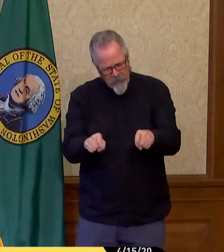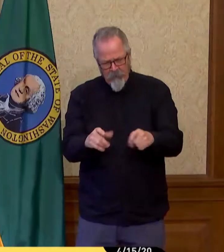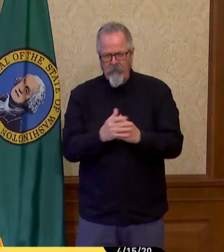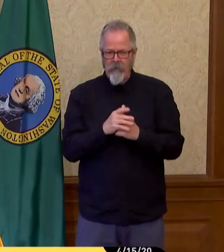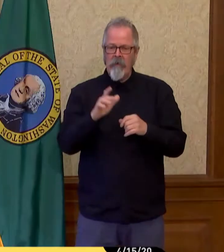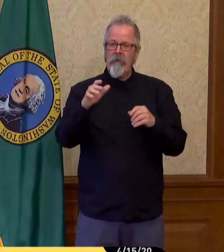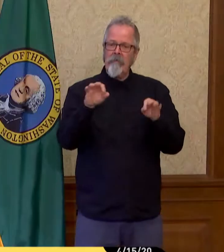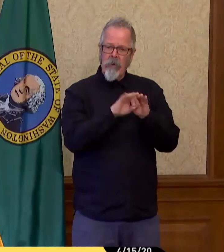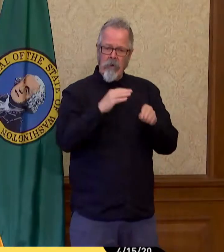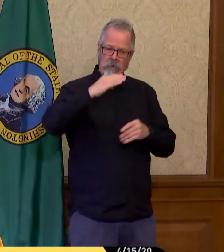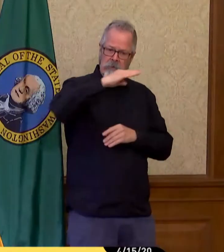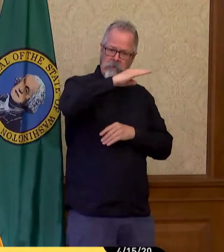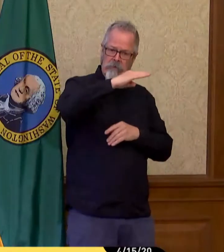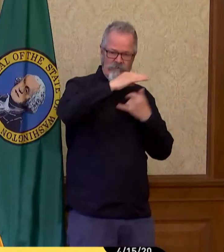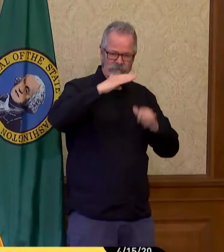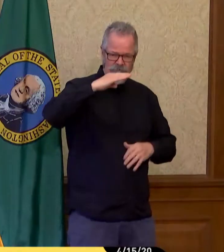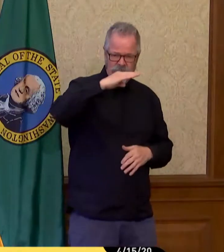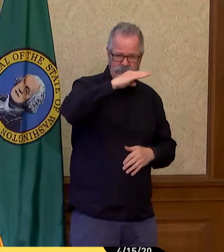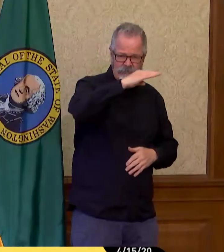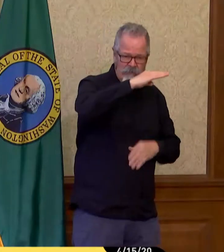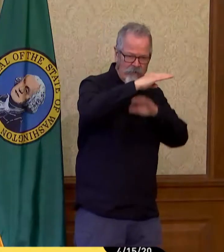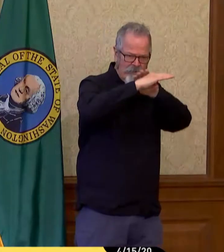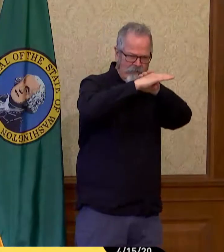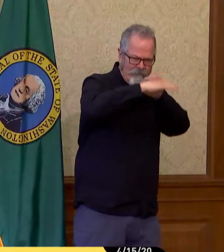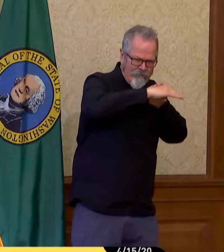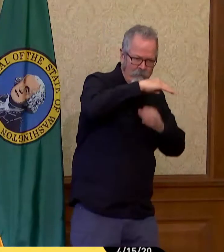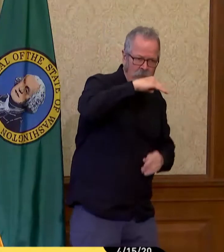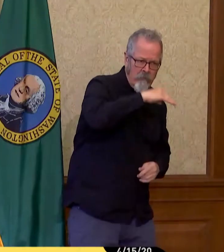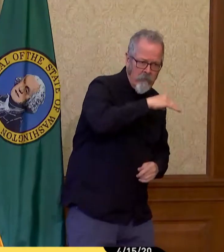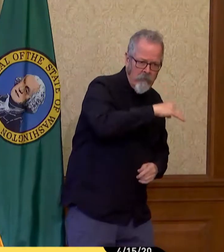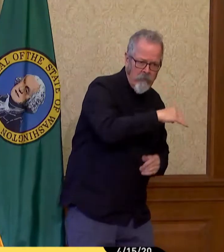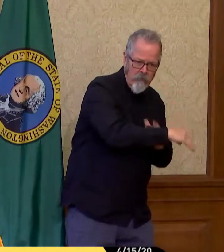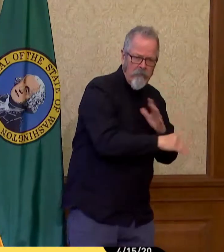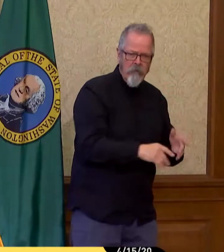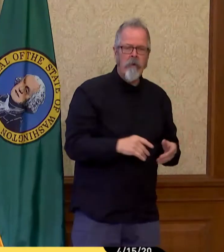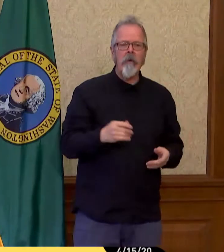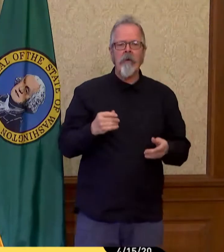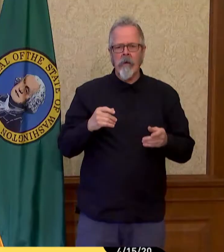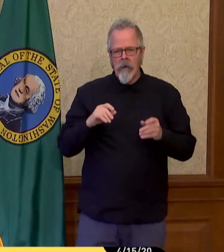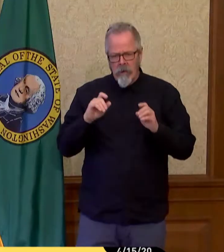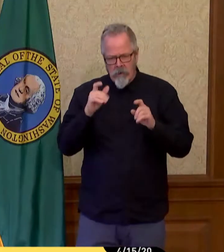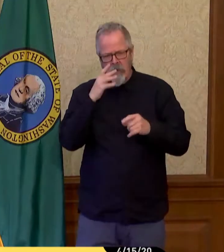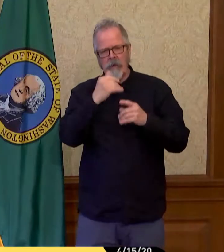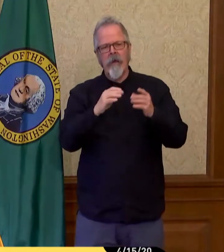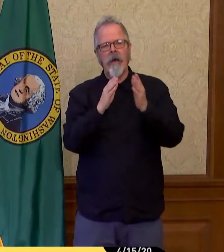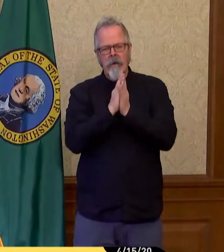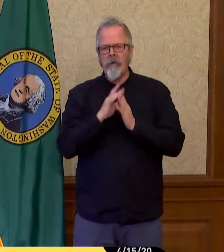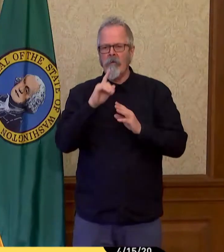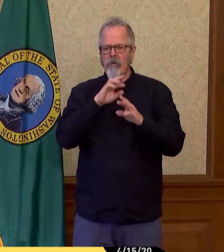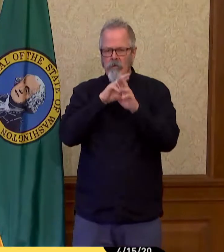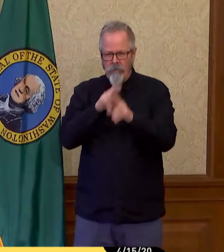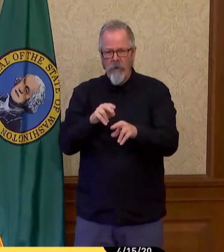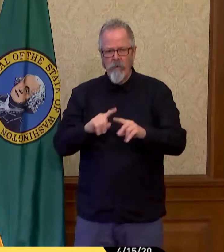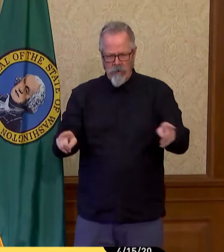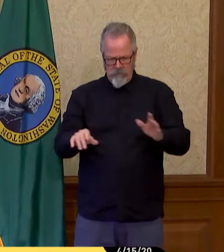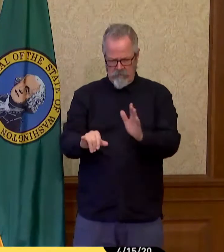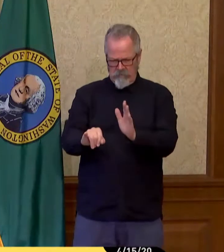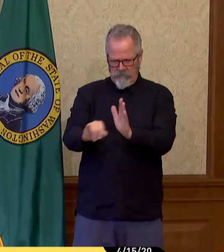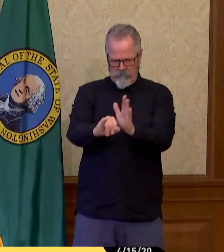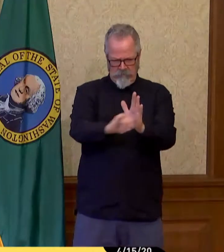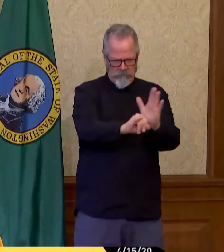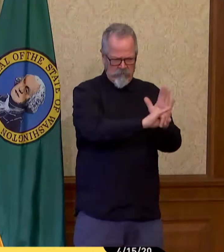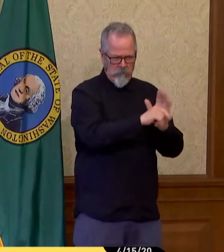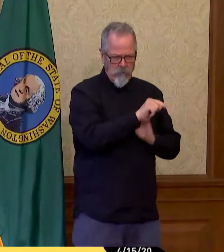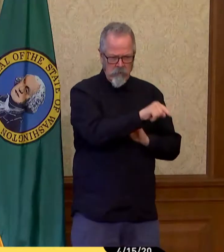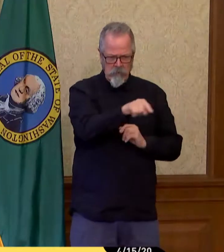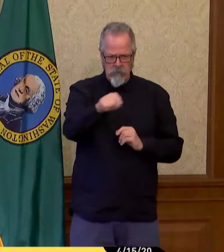have to exist before we can push the go button for this true transition. So I wanted to share with you some